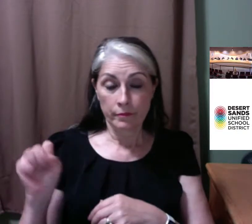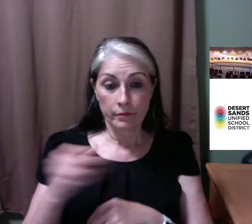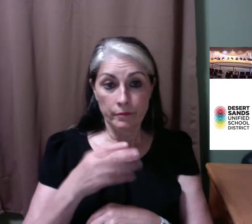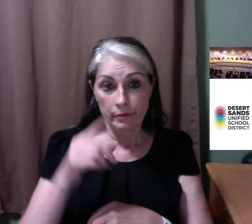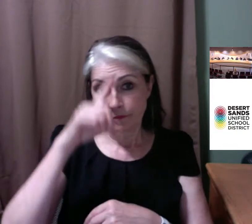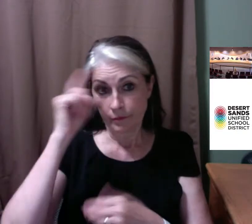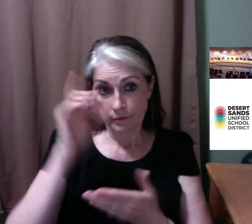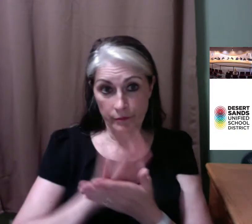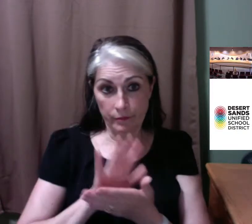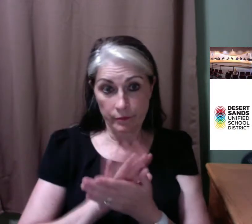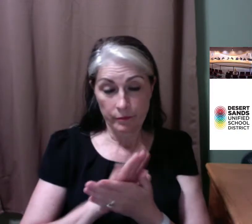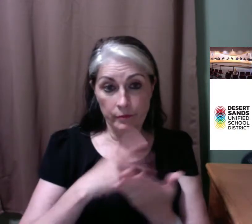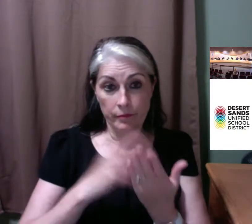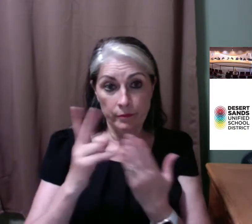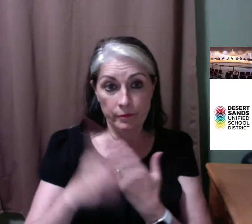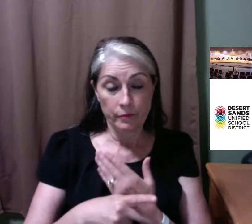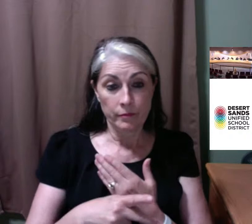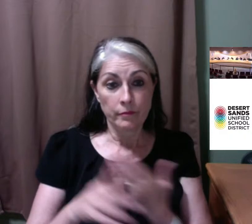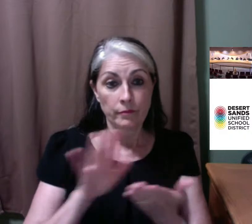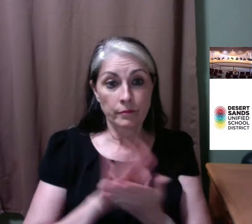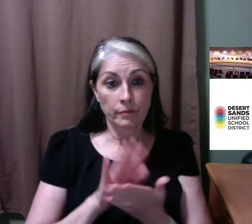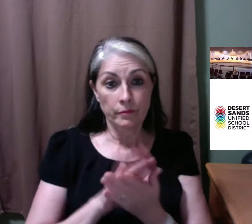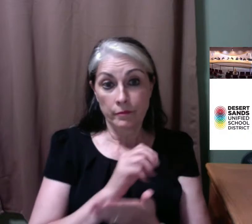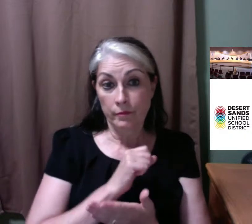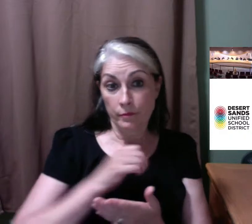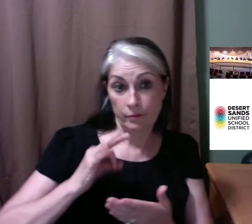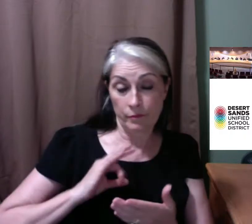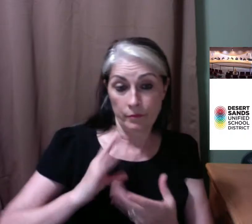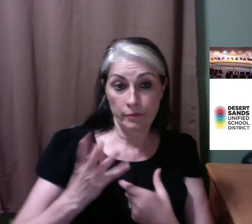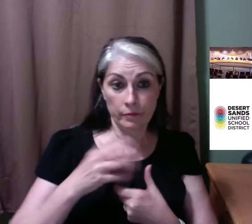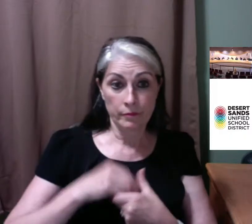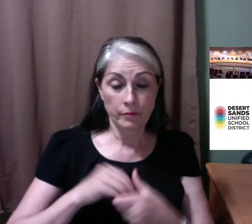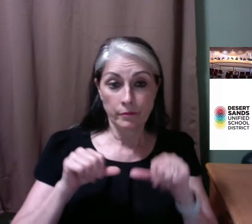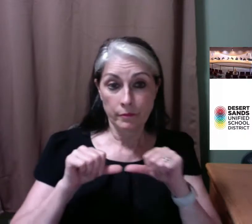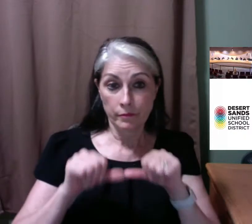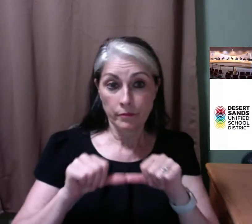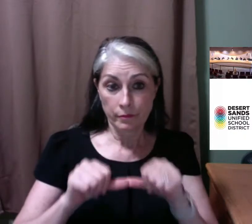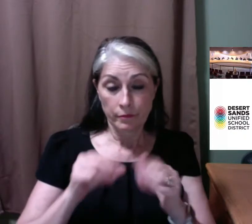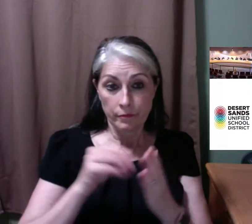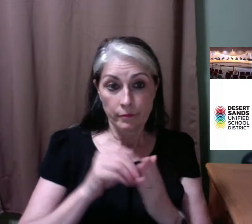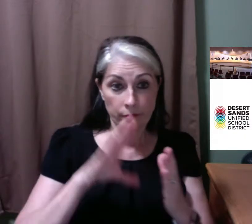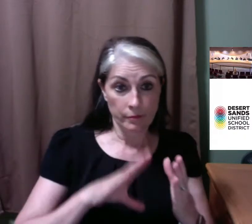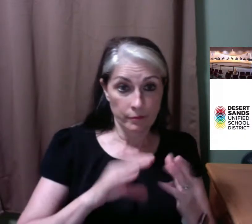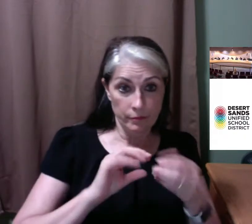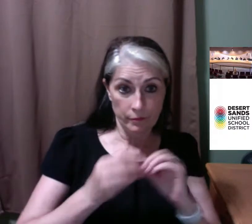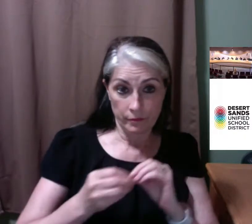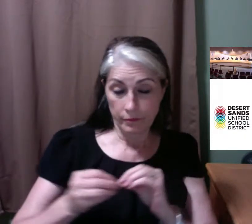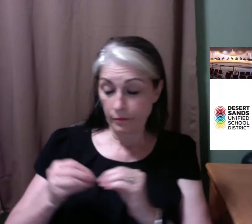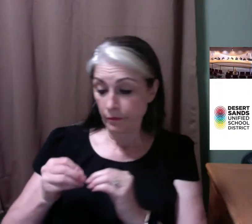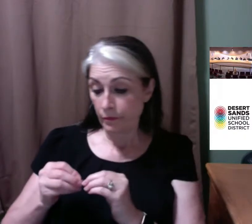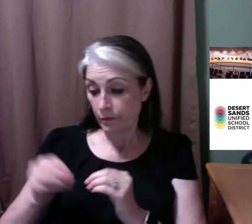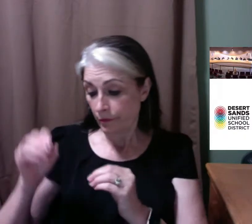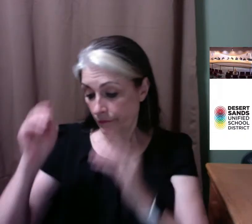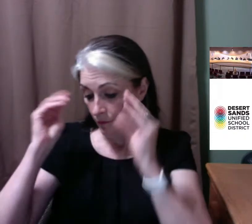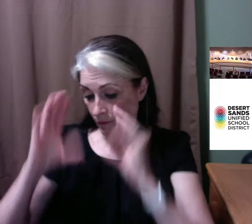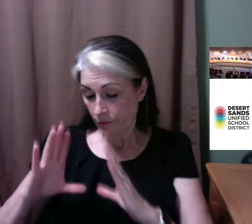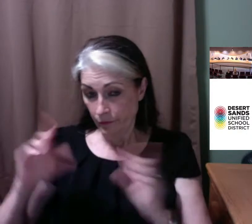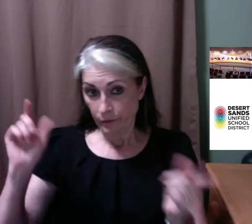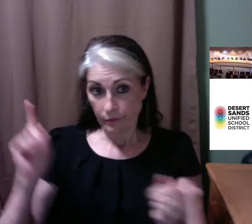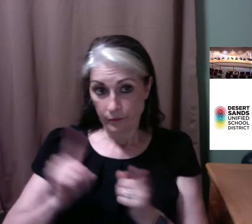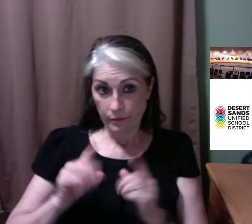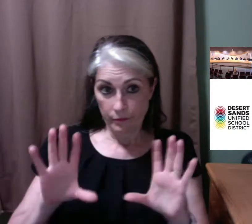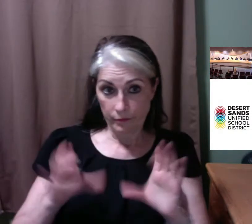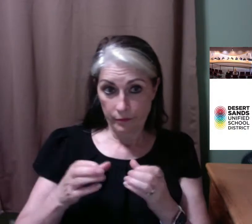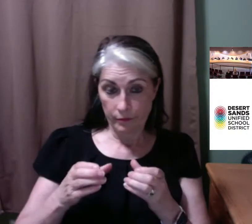school programs. School site staffing includes maintaining student-to-teacher ratios, reducing class sizes in special